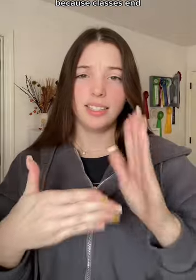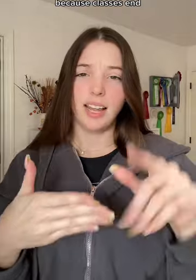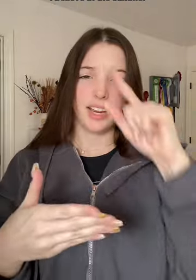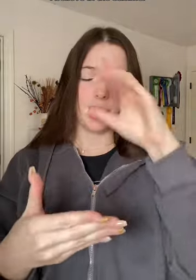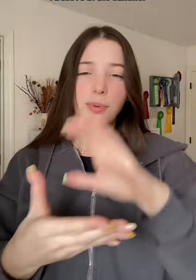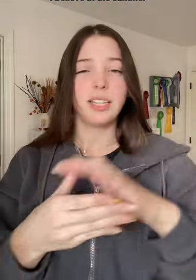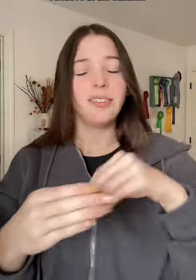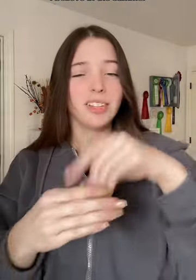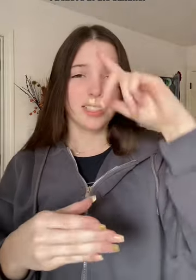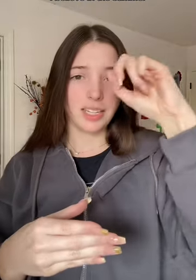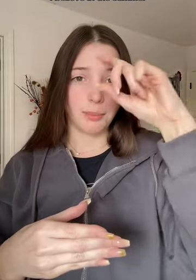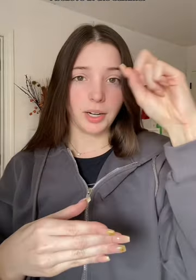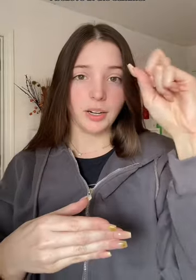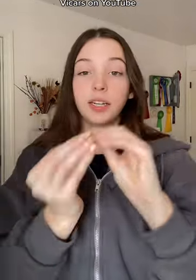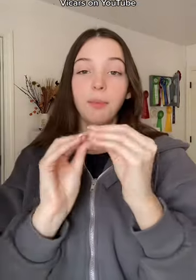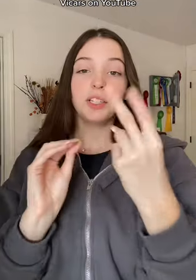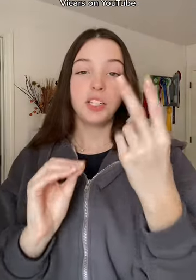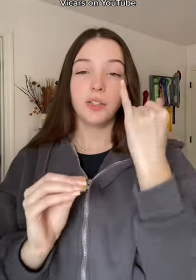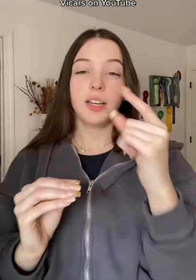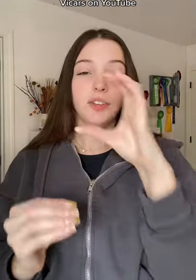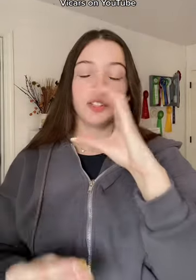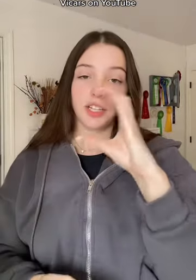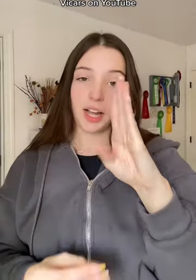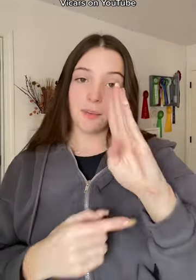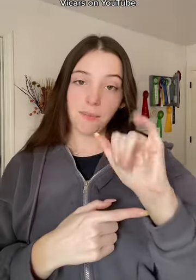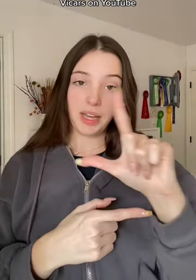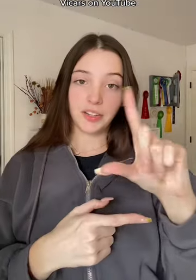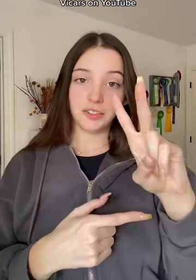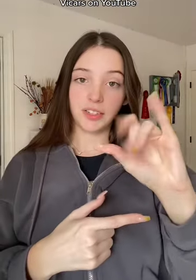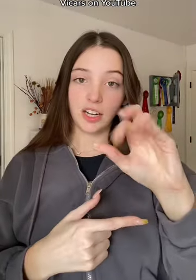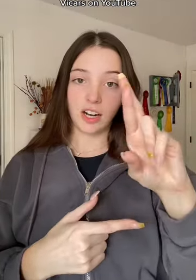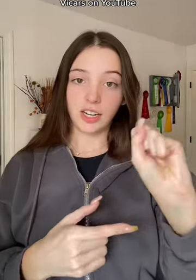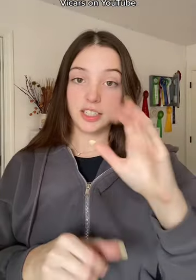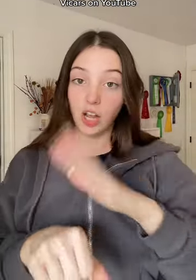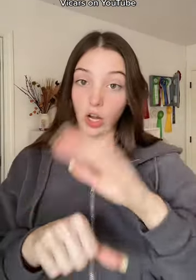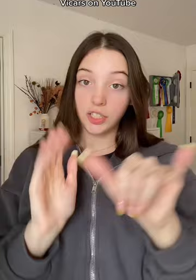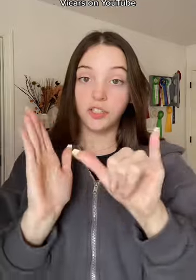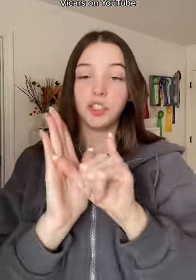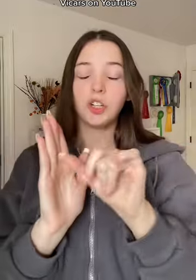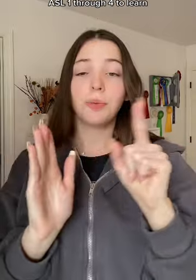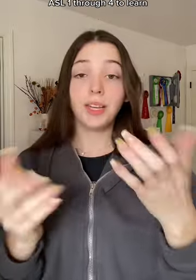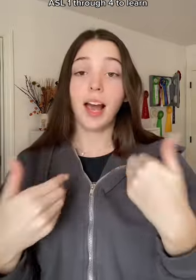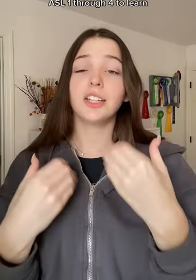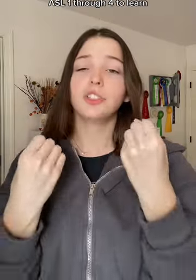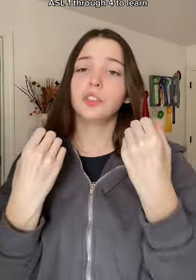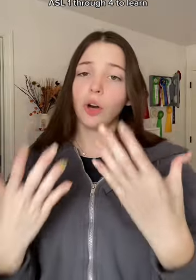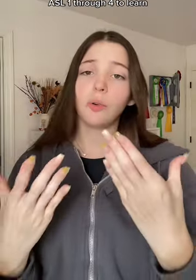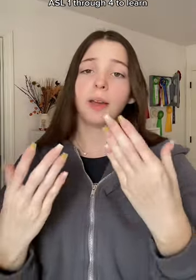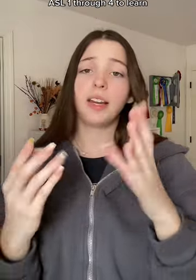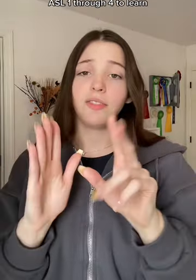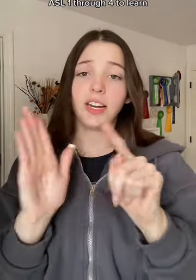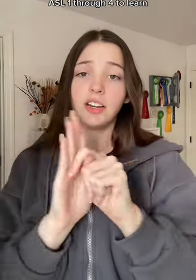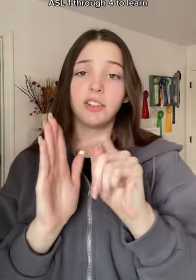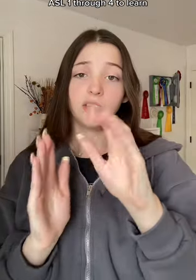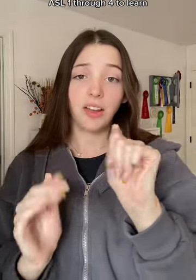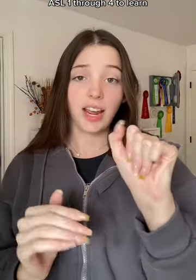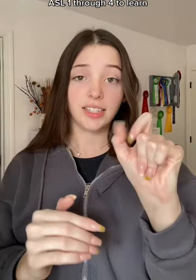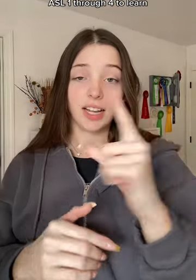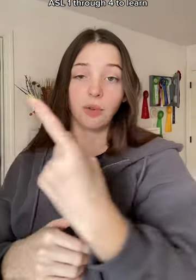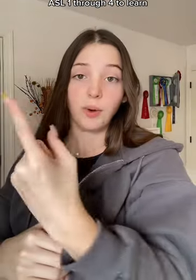end i believe in the summer number two if you look up bill the cars on youtube he has so many videos of asl one